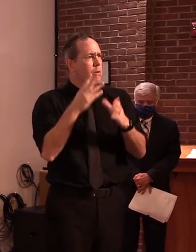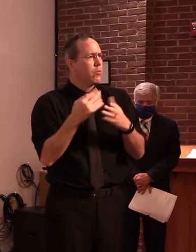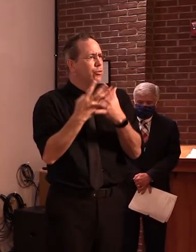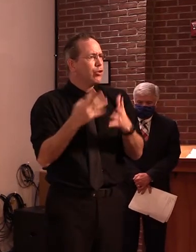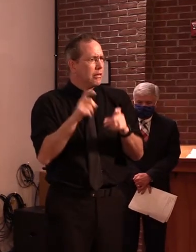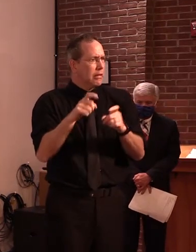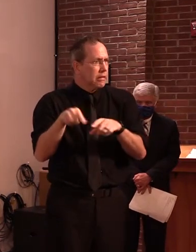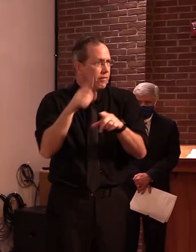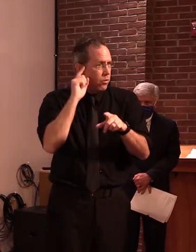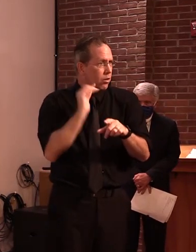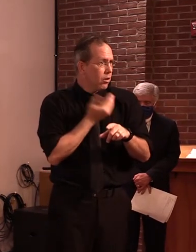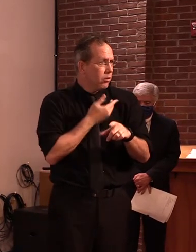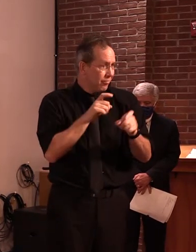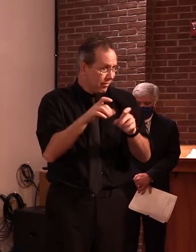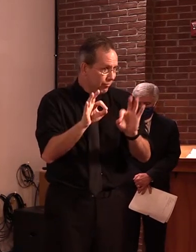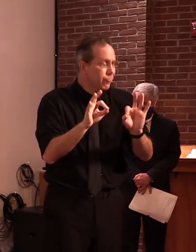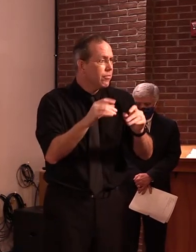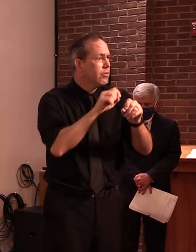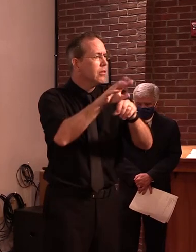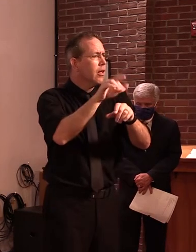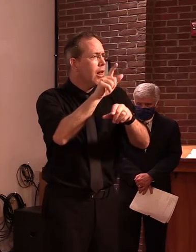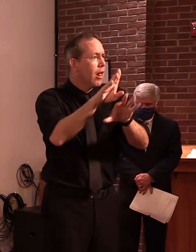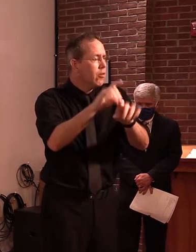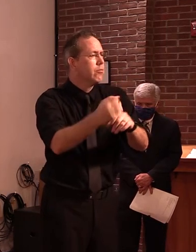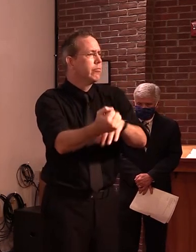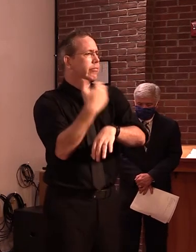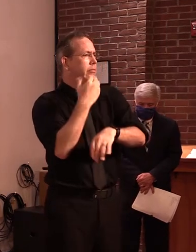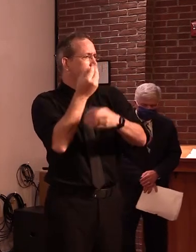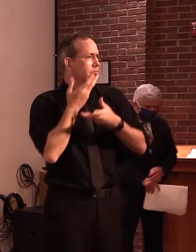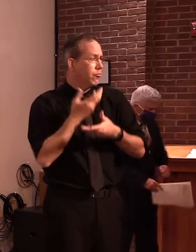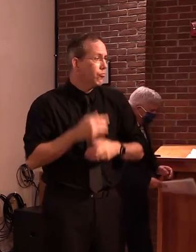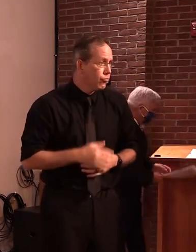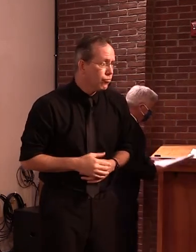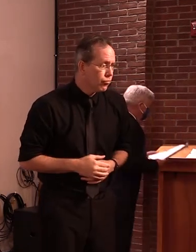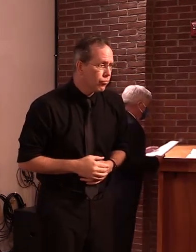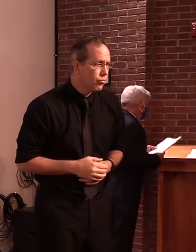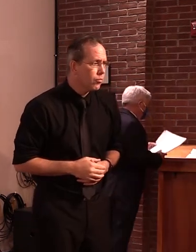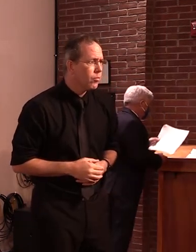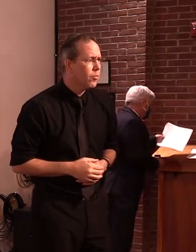Okay, thanks. And then on the school reopening order